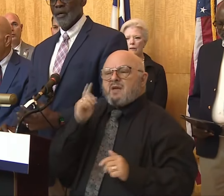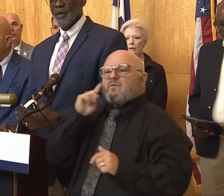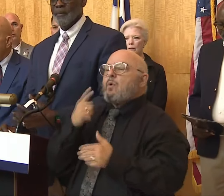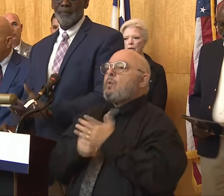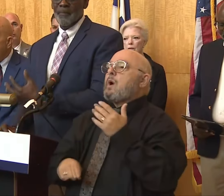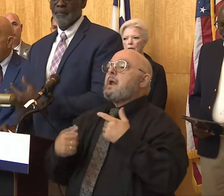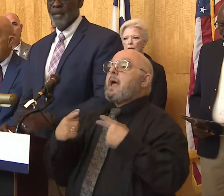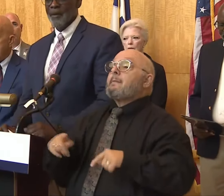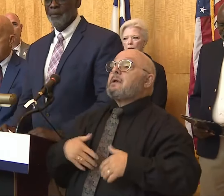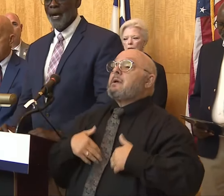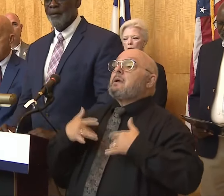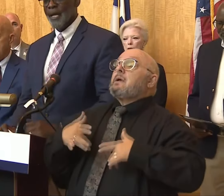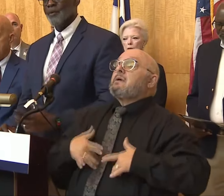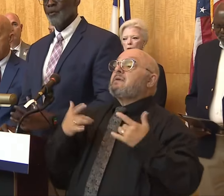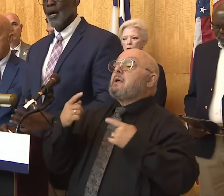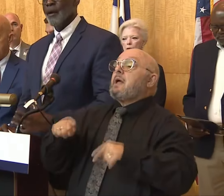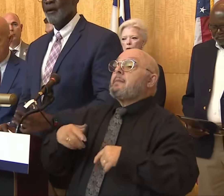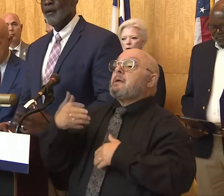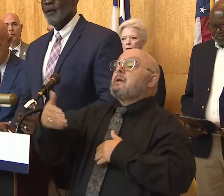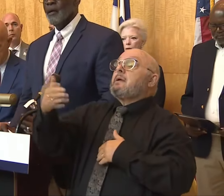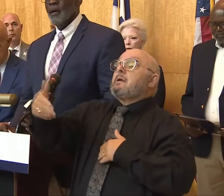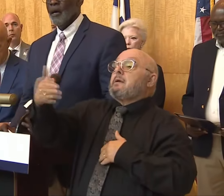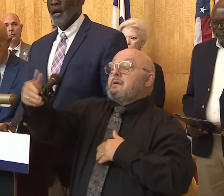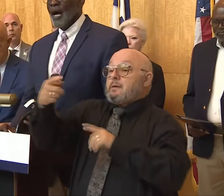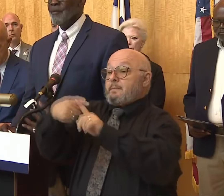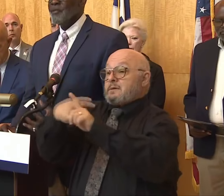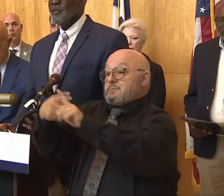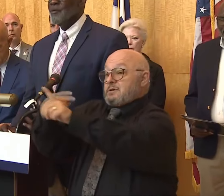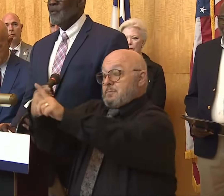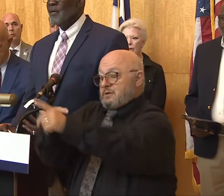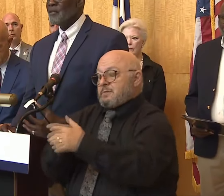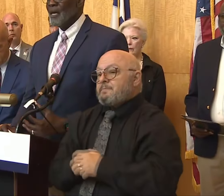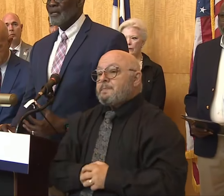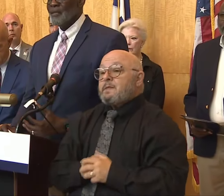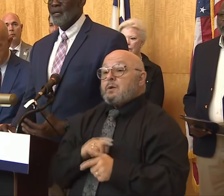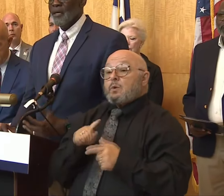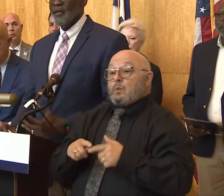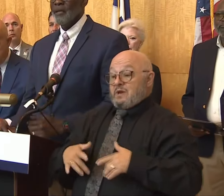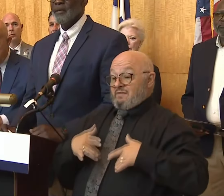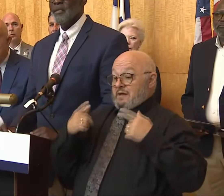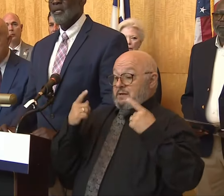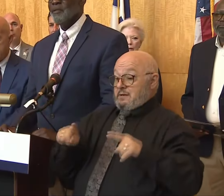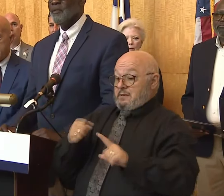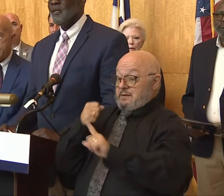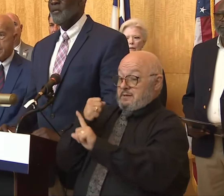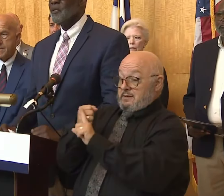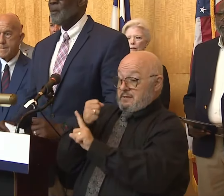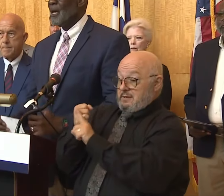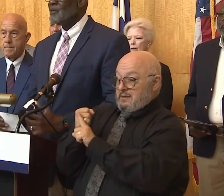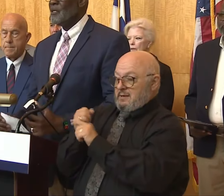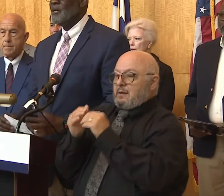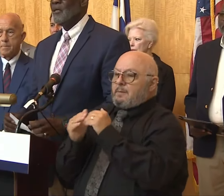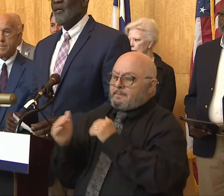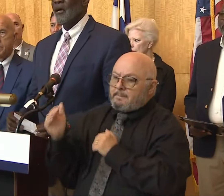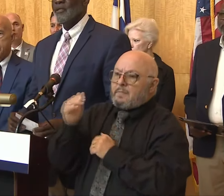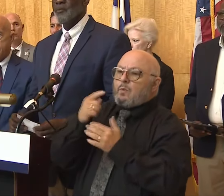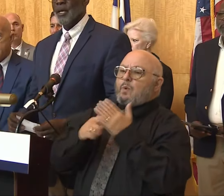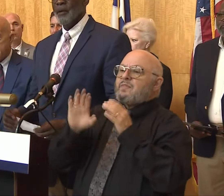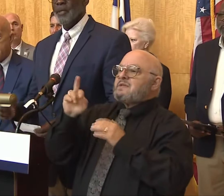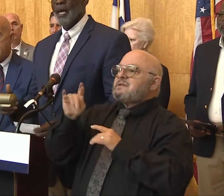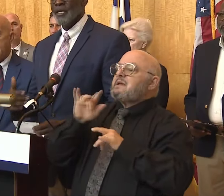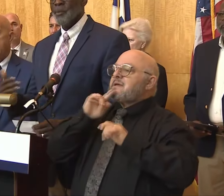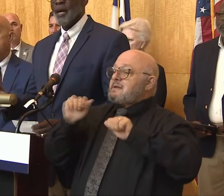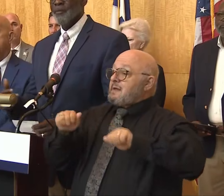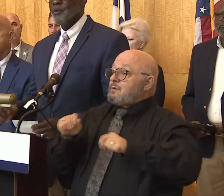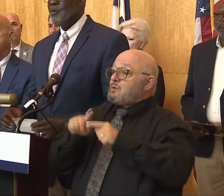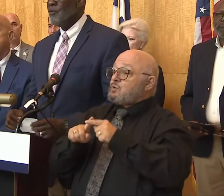across down the wire. Obviously, when events like this hit, it exceeds the city's capacity to be